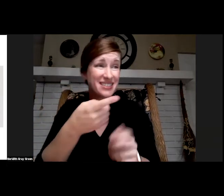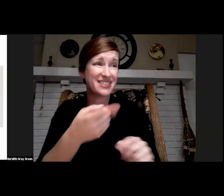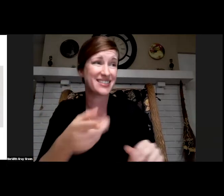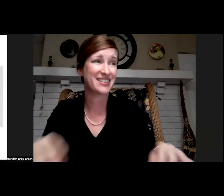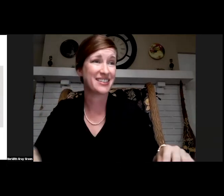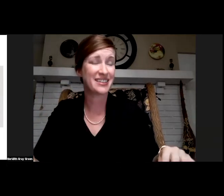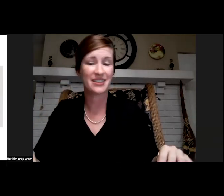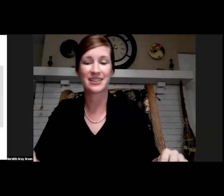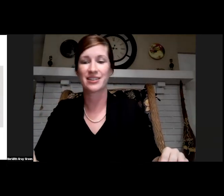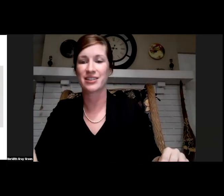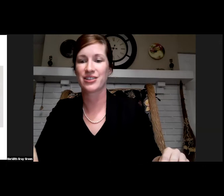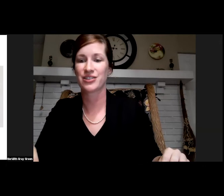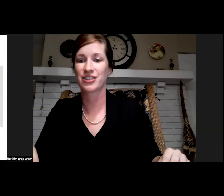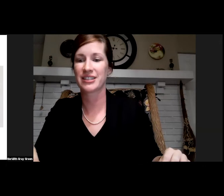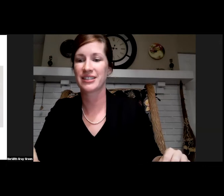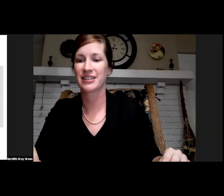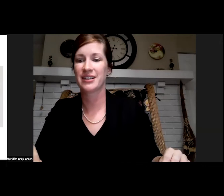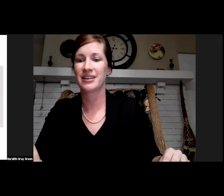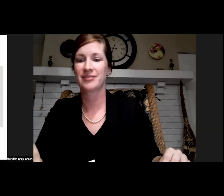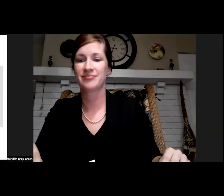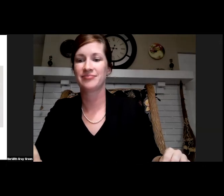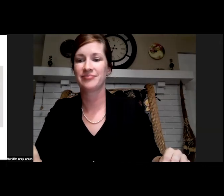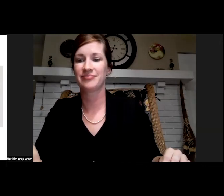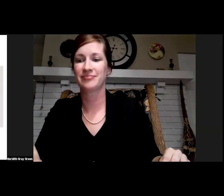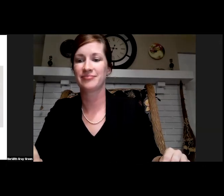Can you see his brush strokes here?